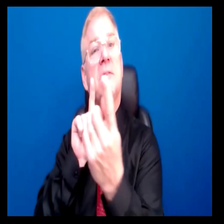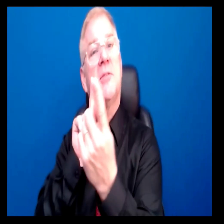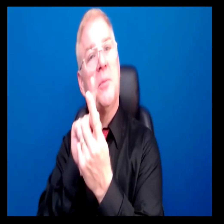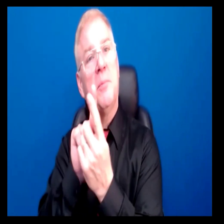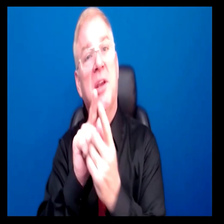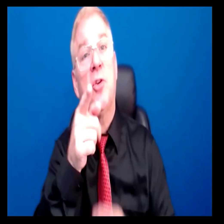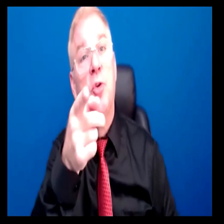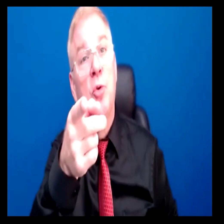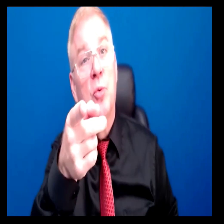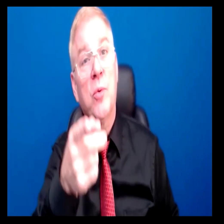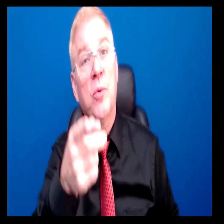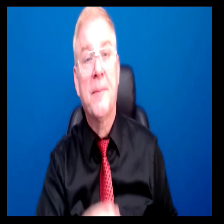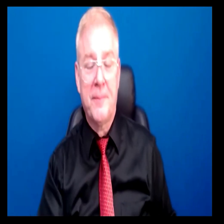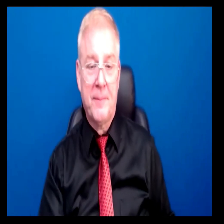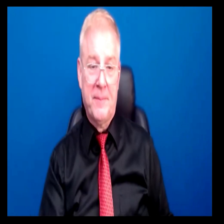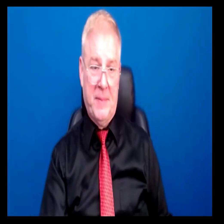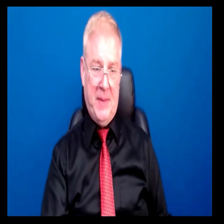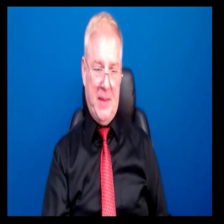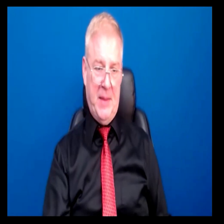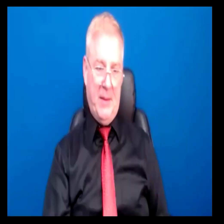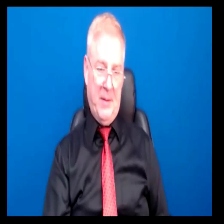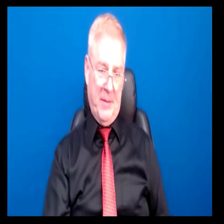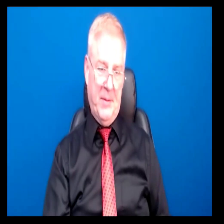Nice to meet you.